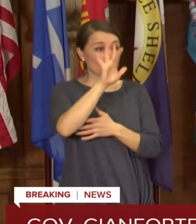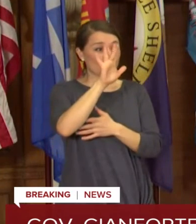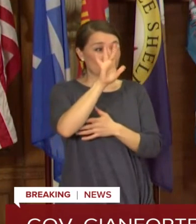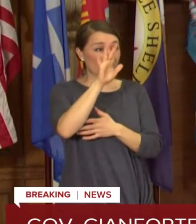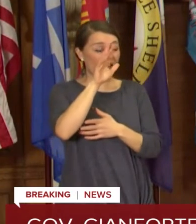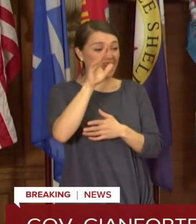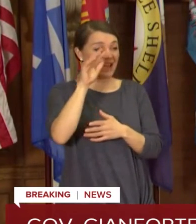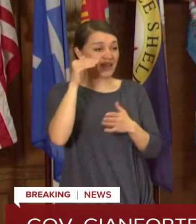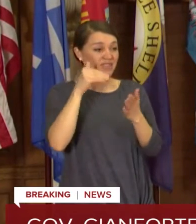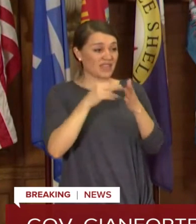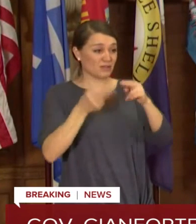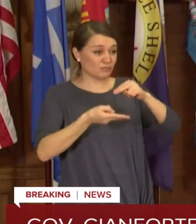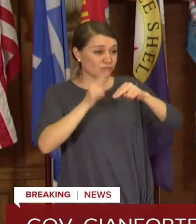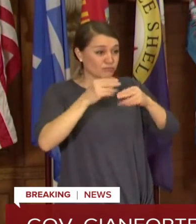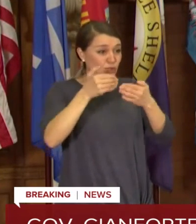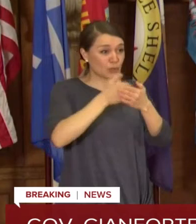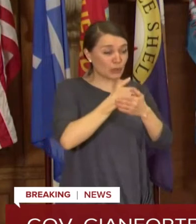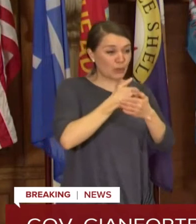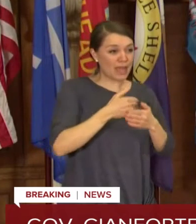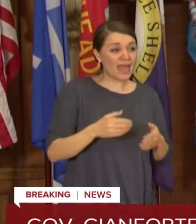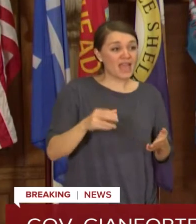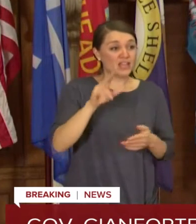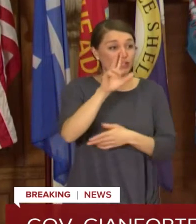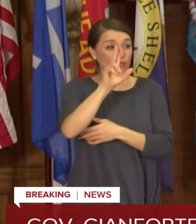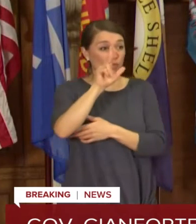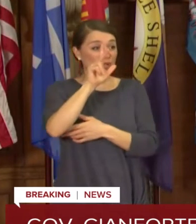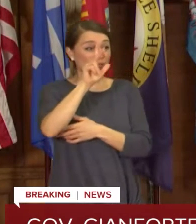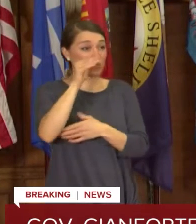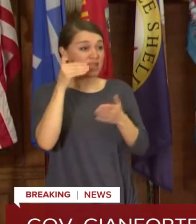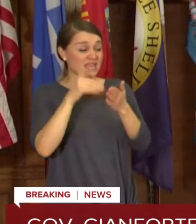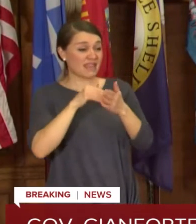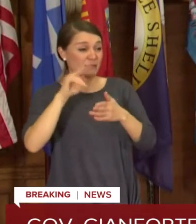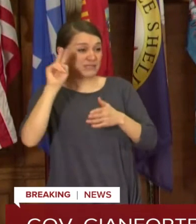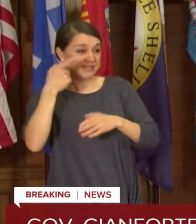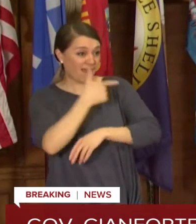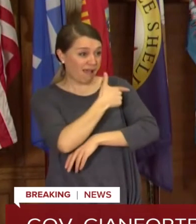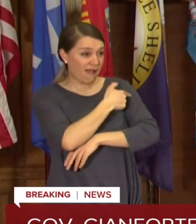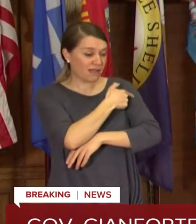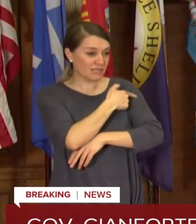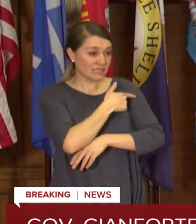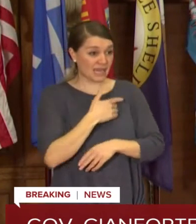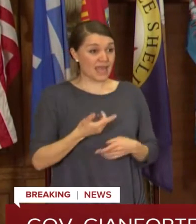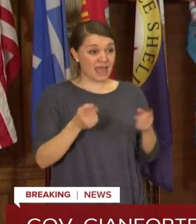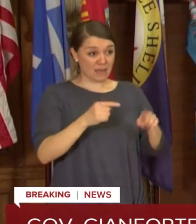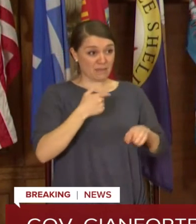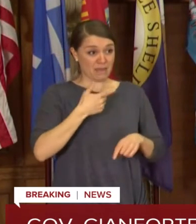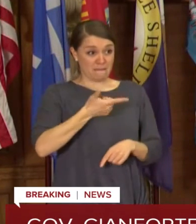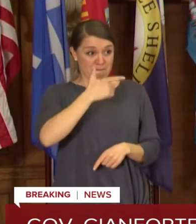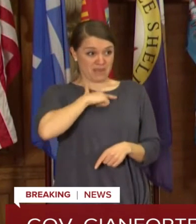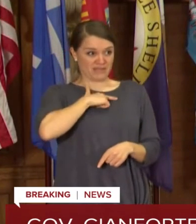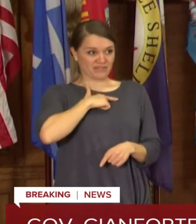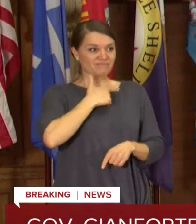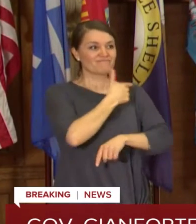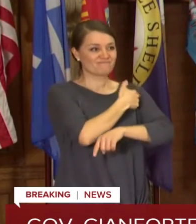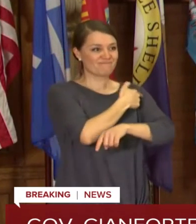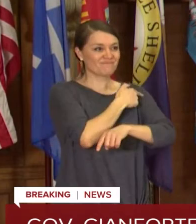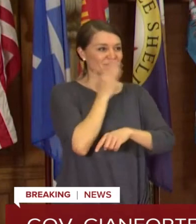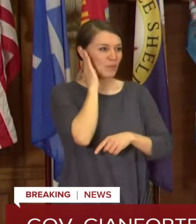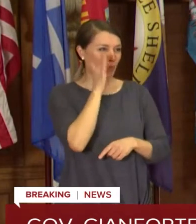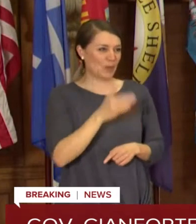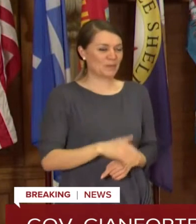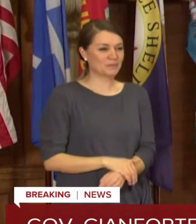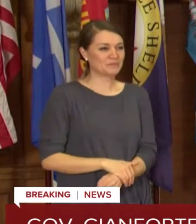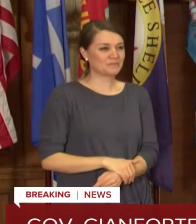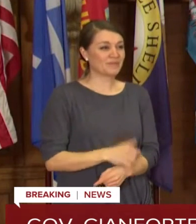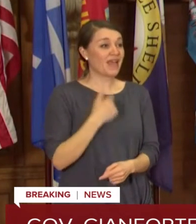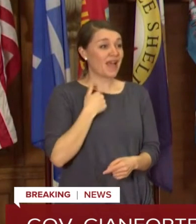than 23,000 second doses. And when it's my turn, I'm going to get the vaccine. I will choose to get it.